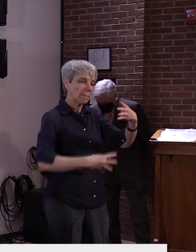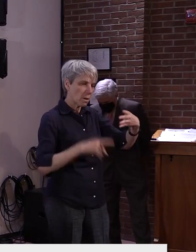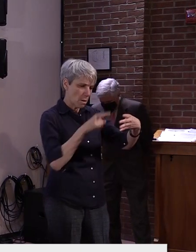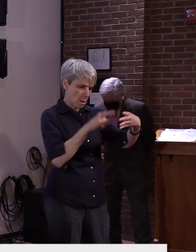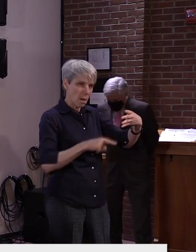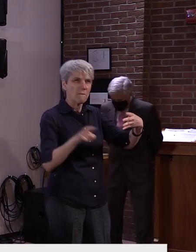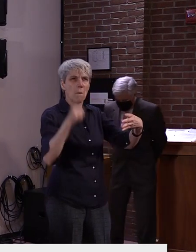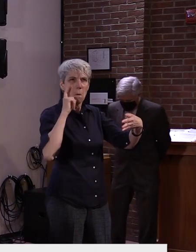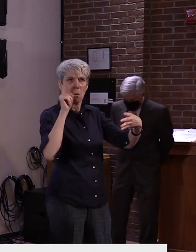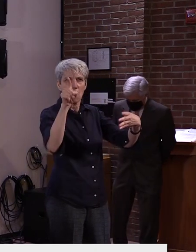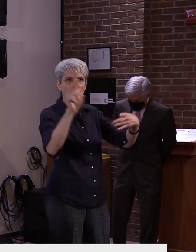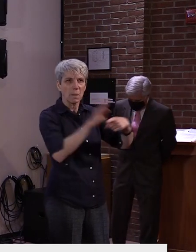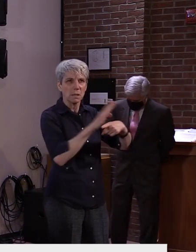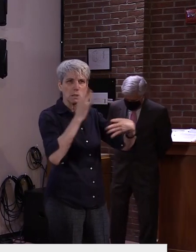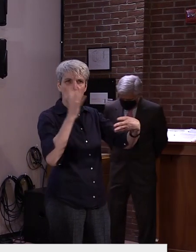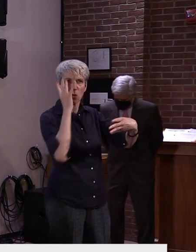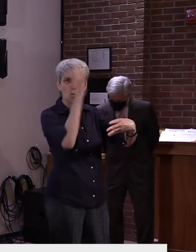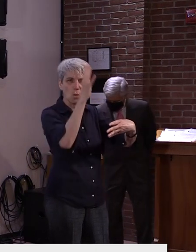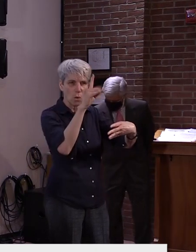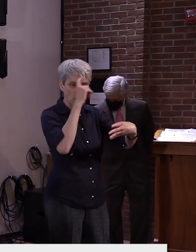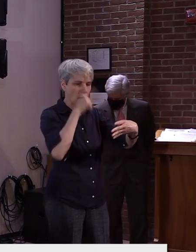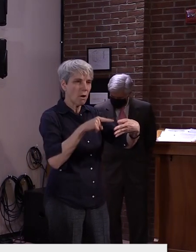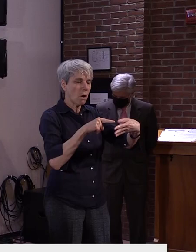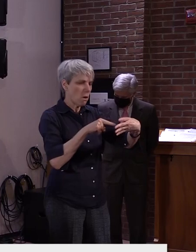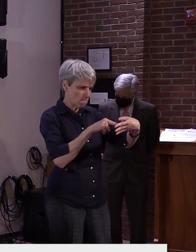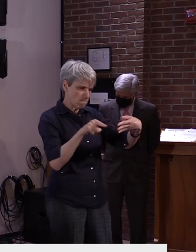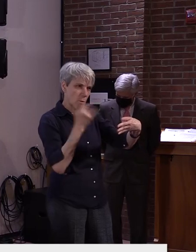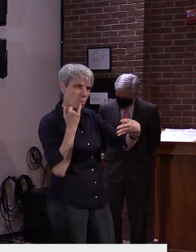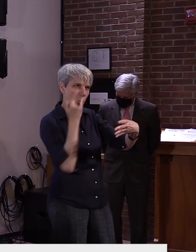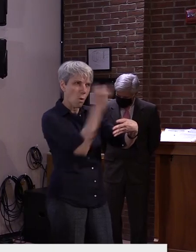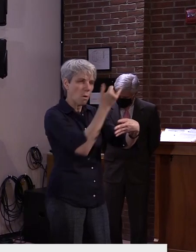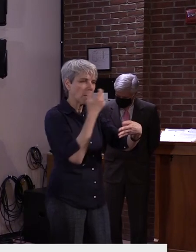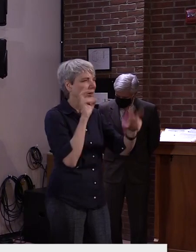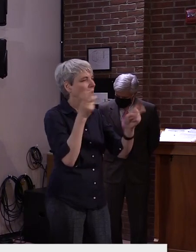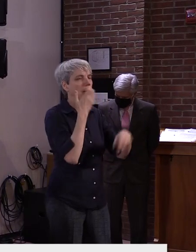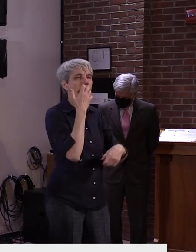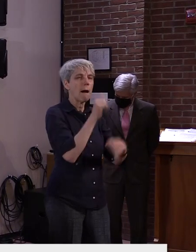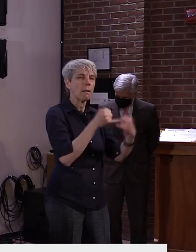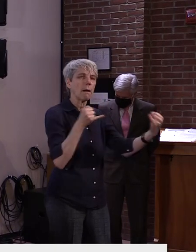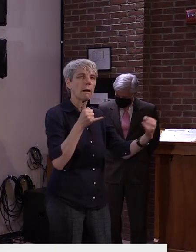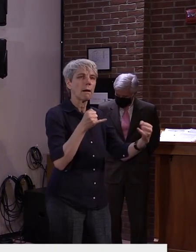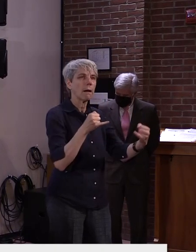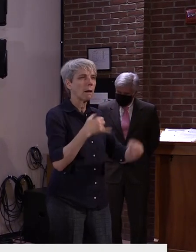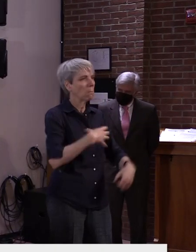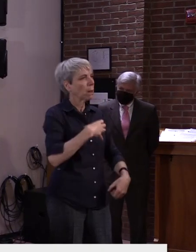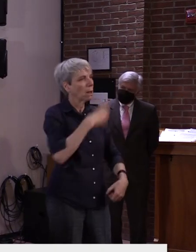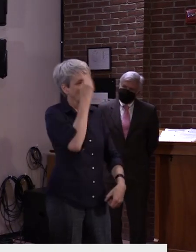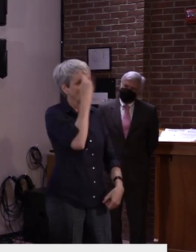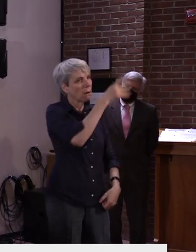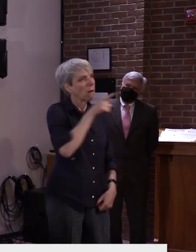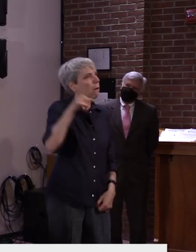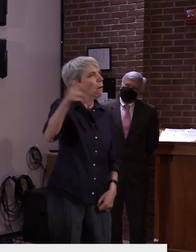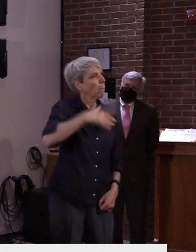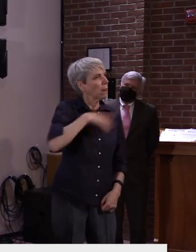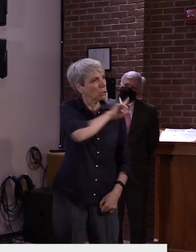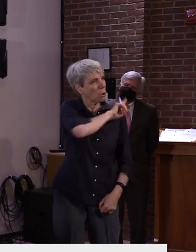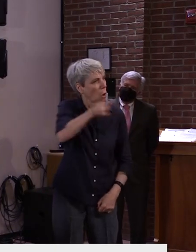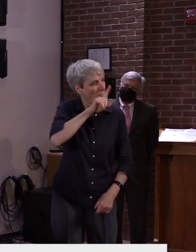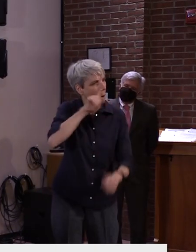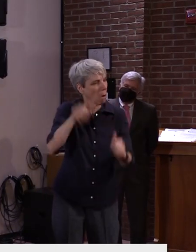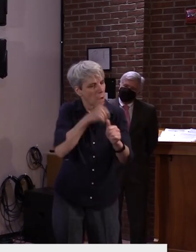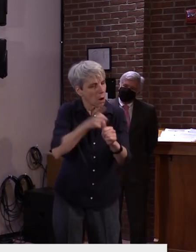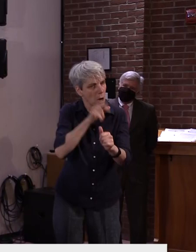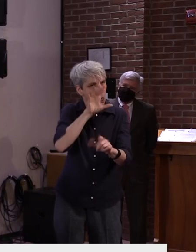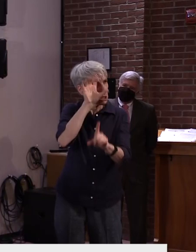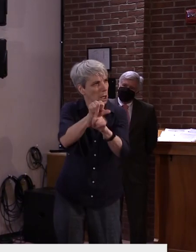not following the executive order. Is it not possible to do some sort of tip line or online